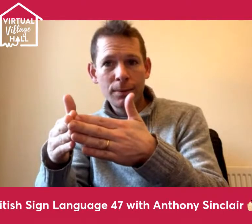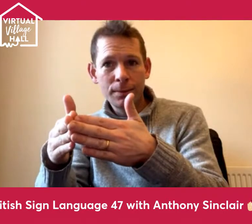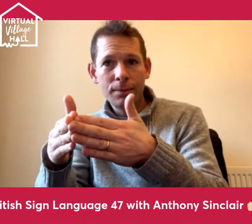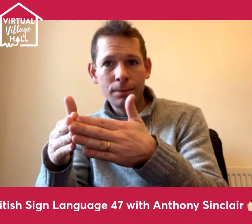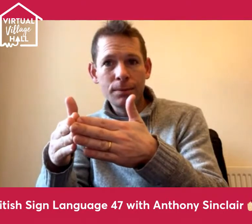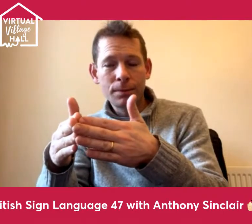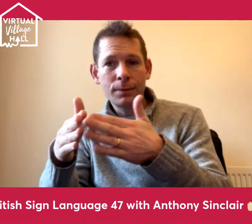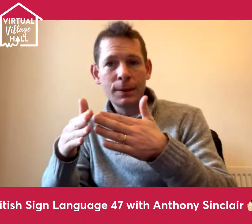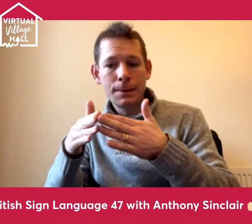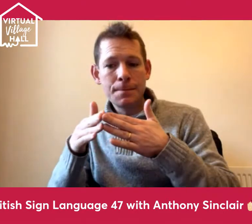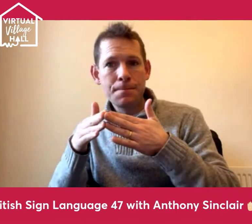Boat.